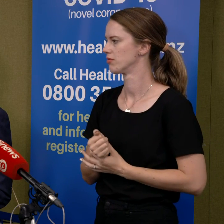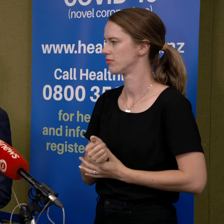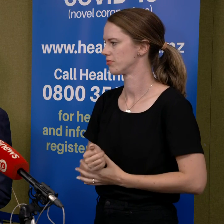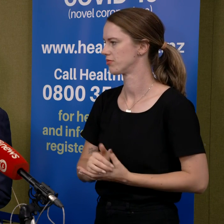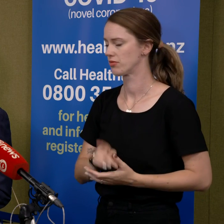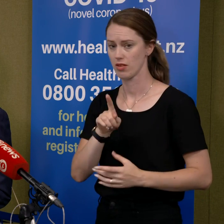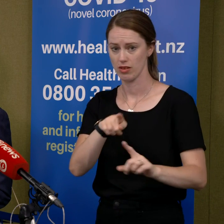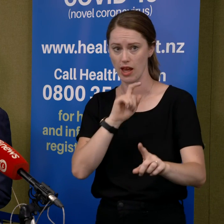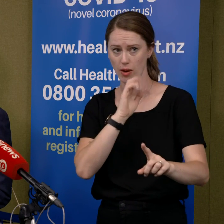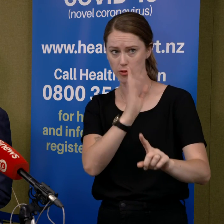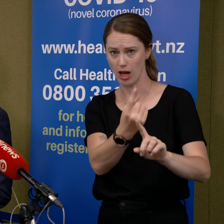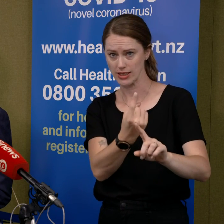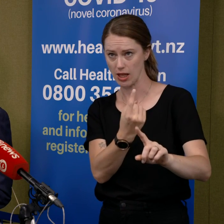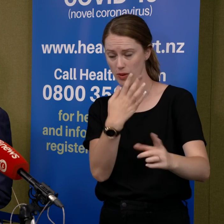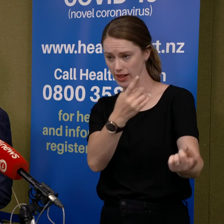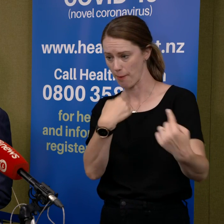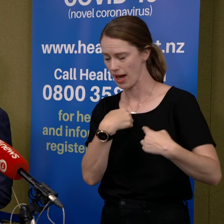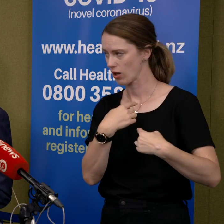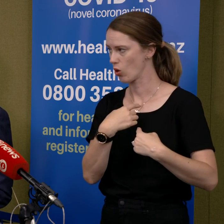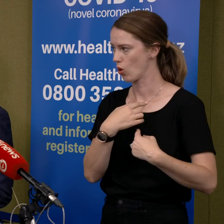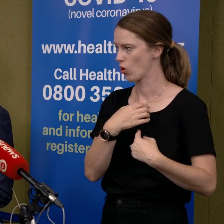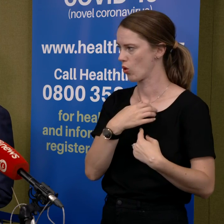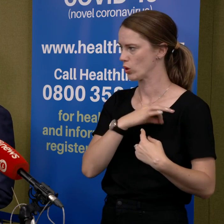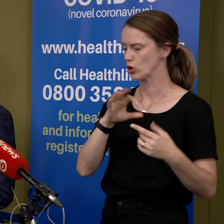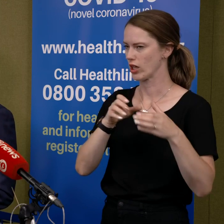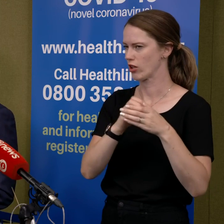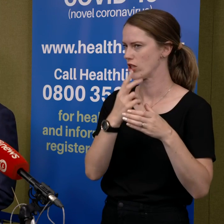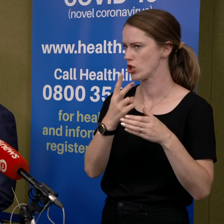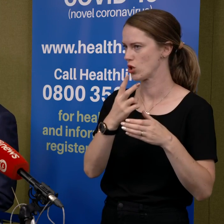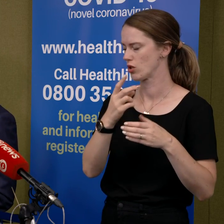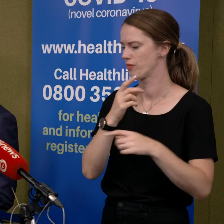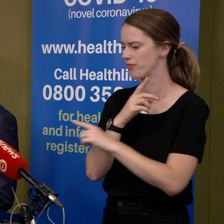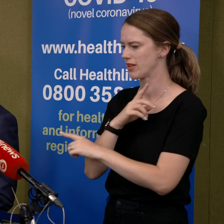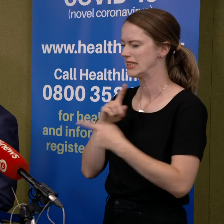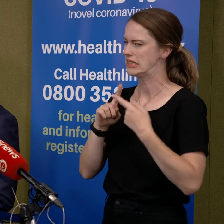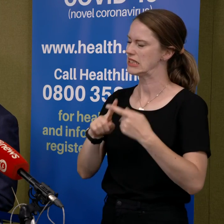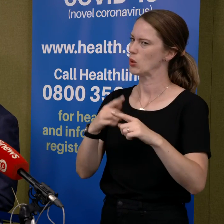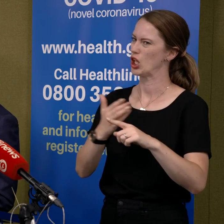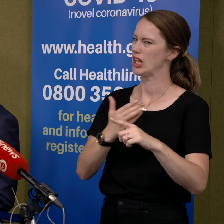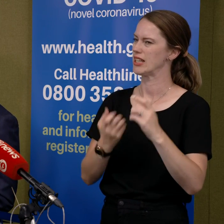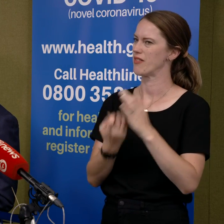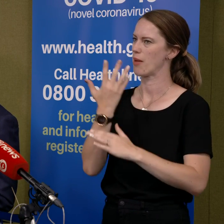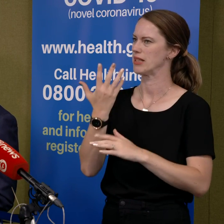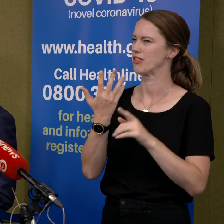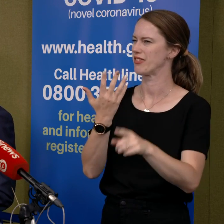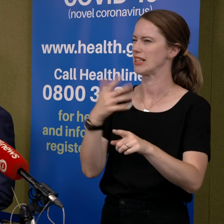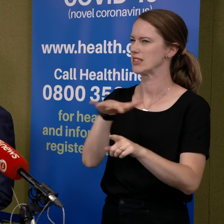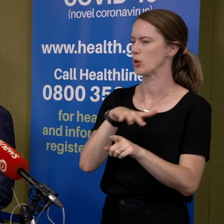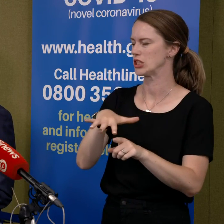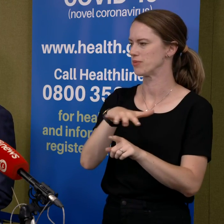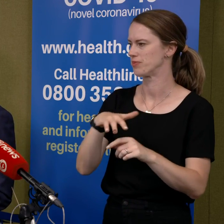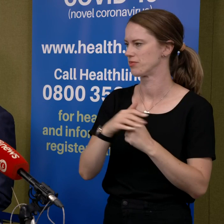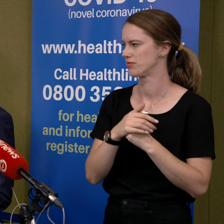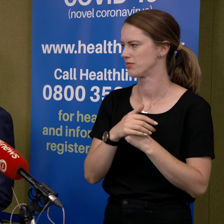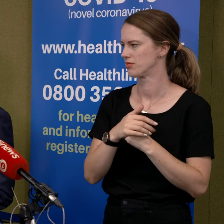be isolating back here, or is it not a category 2? It's still quite early in the development of that particular